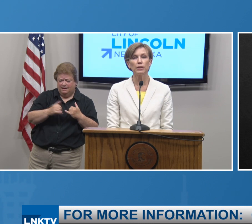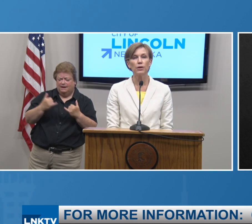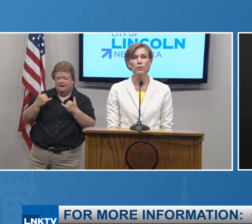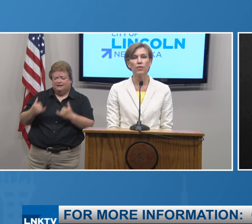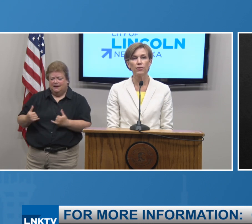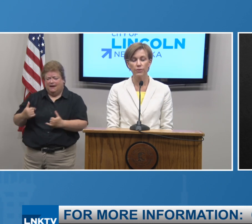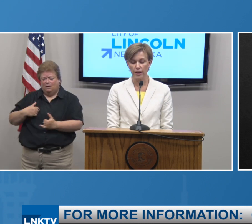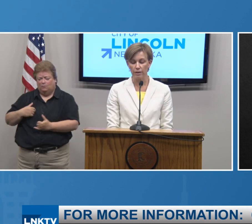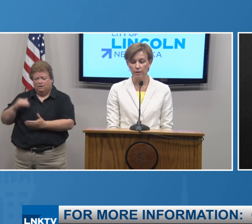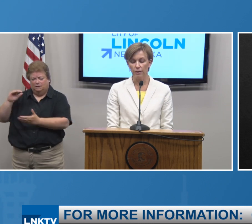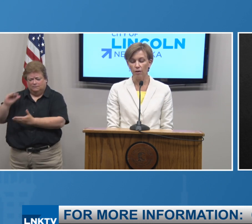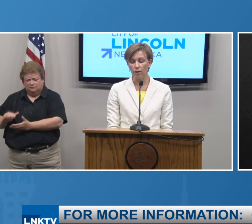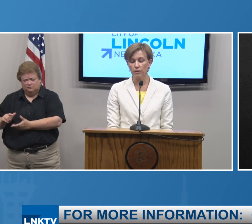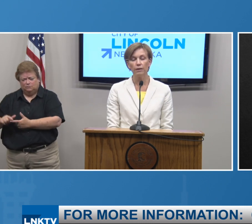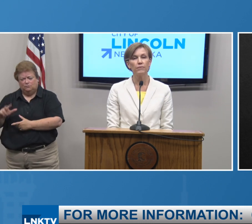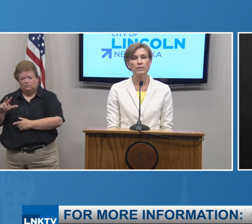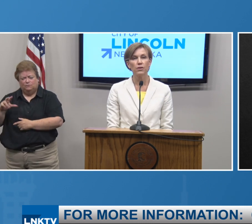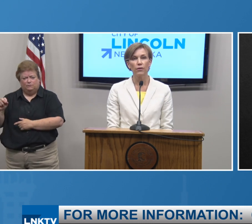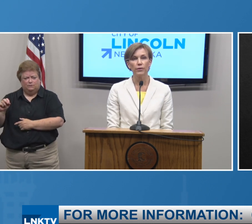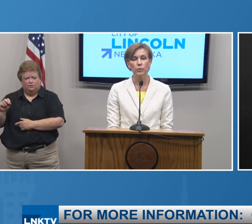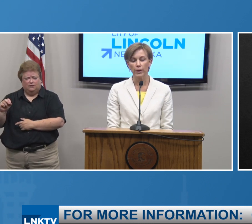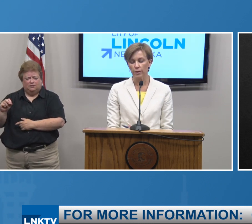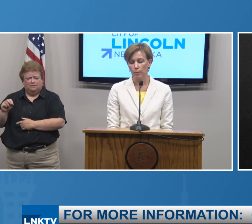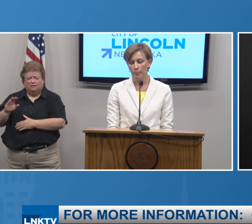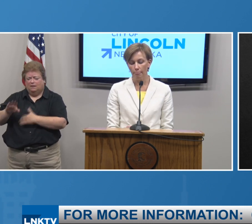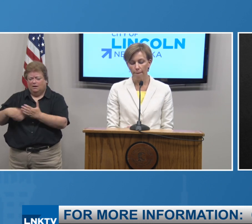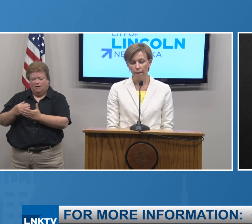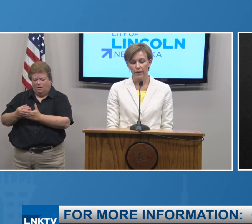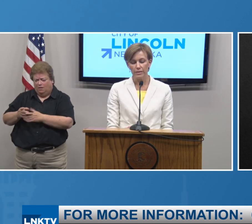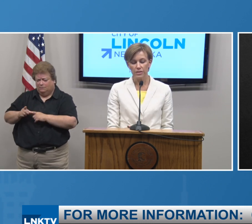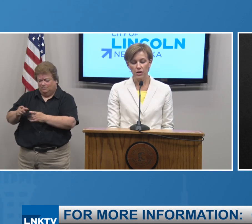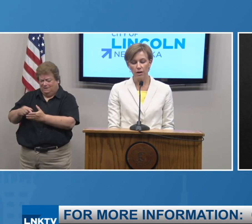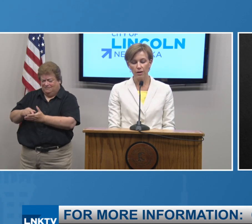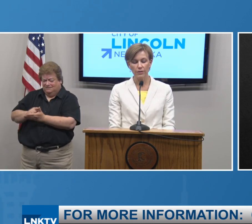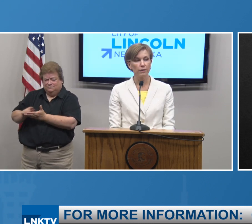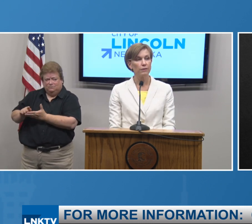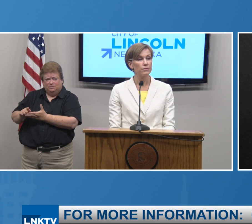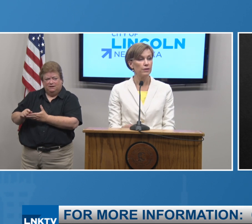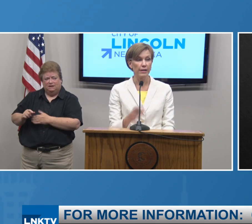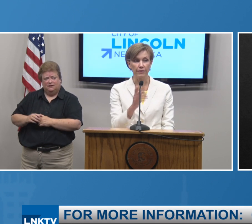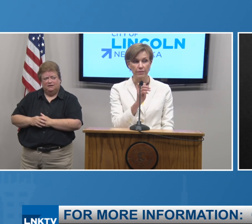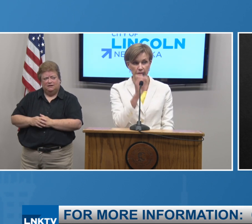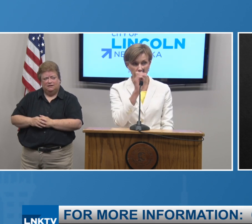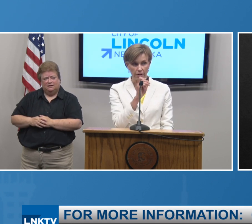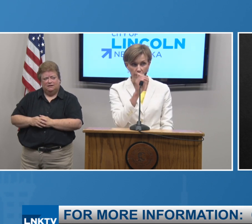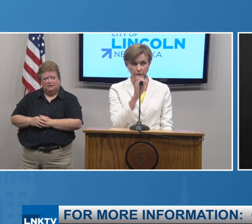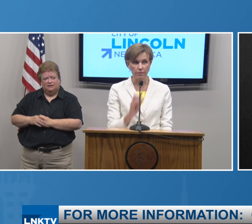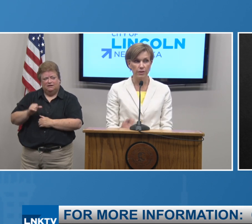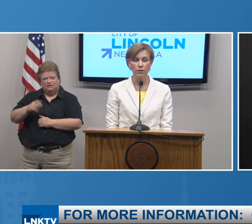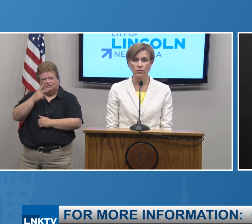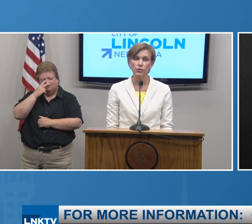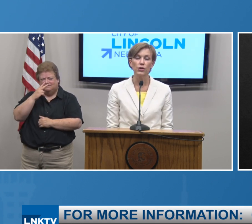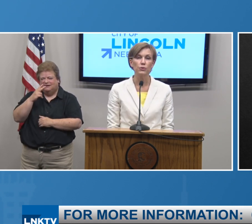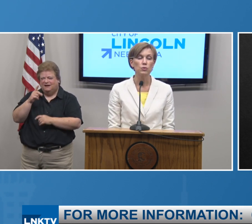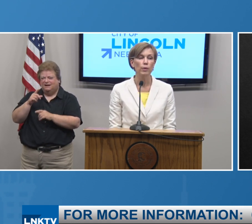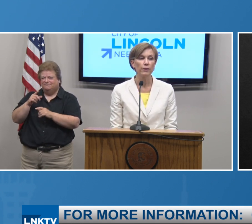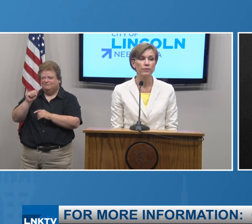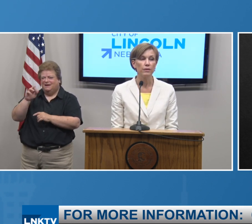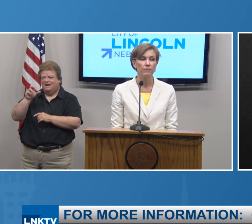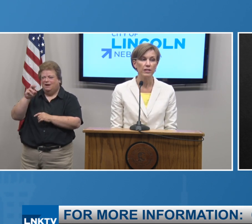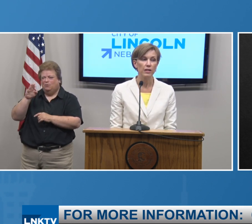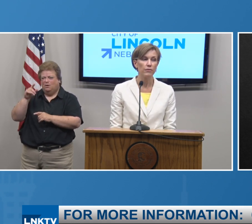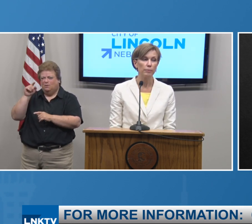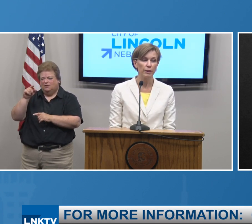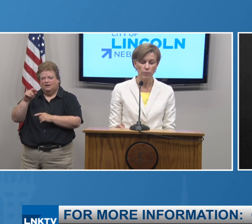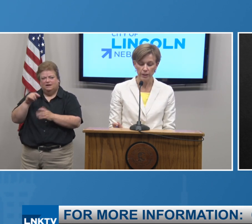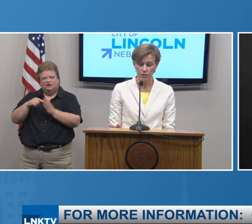to below 30 all of this current week. The star on the, and there's an arrow there that also shows where